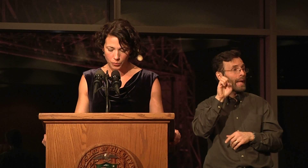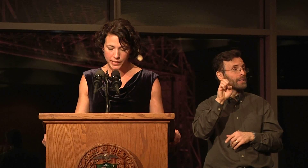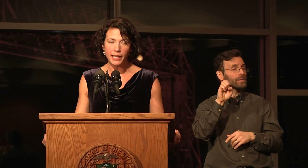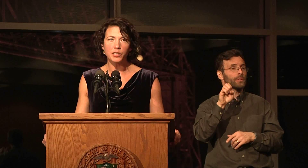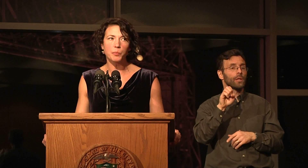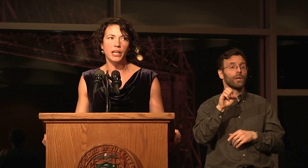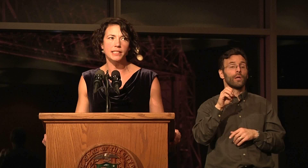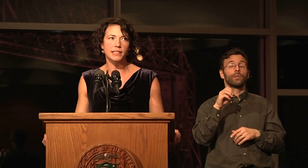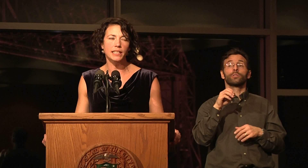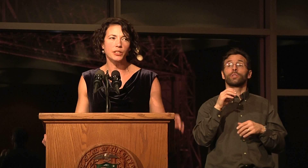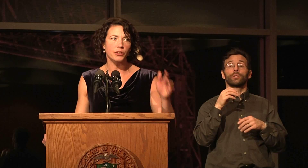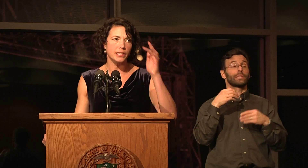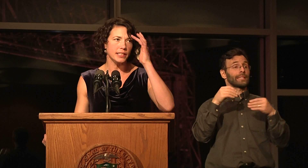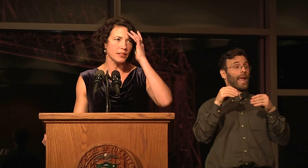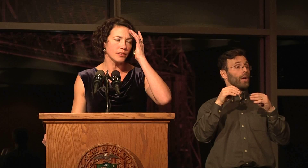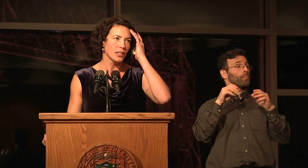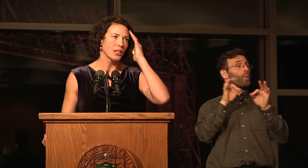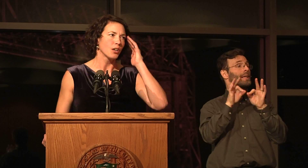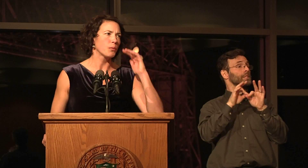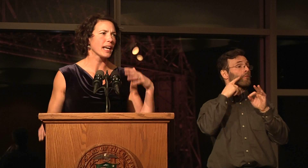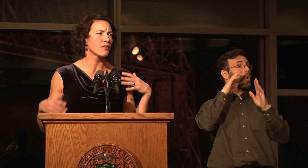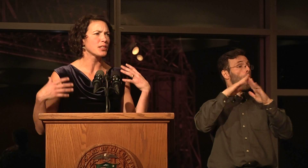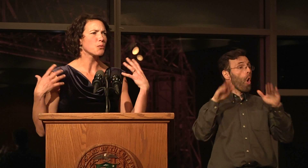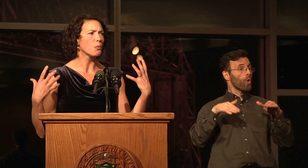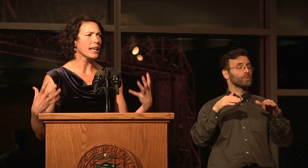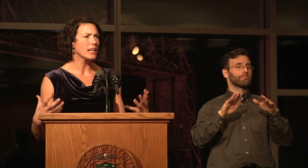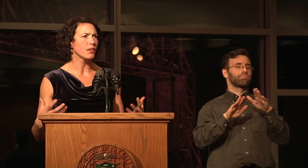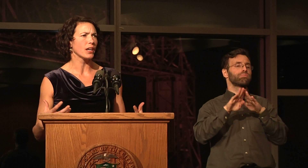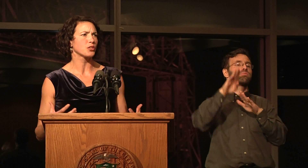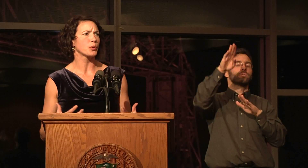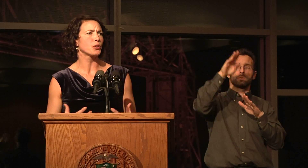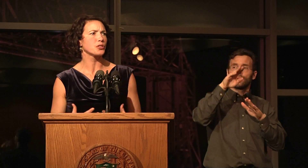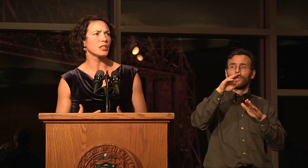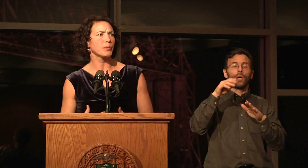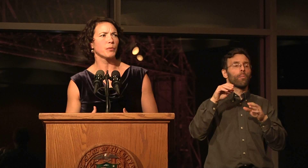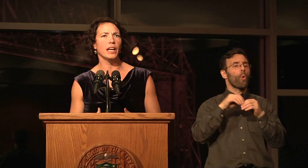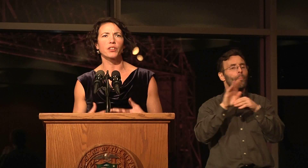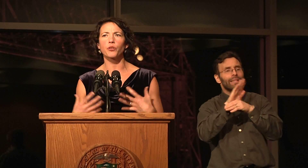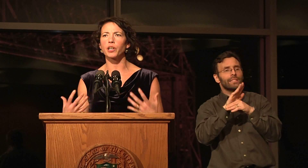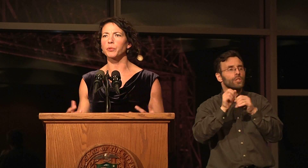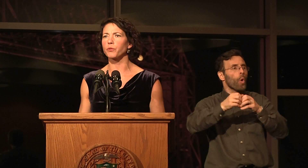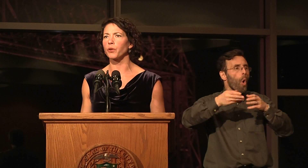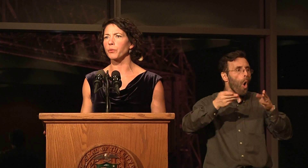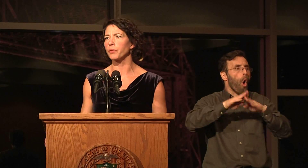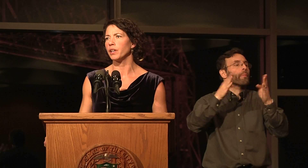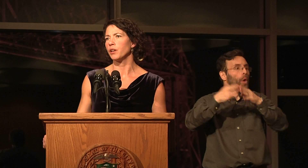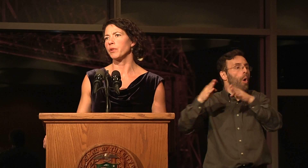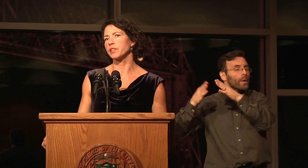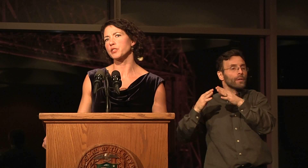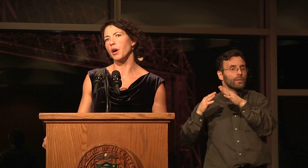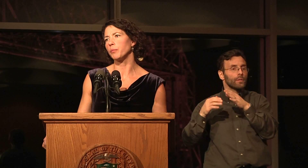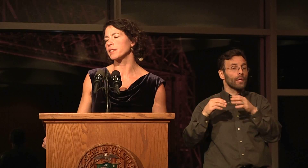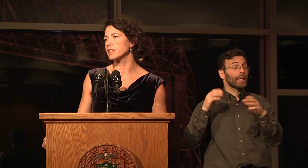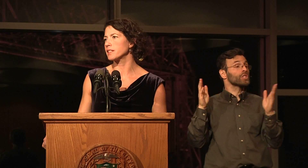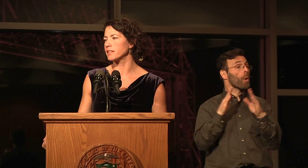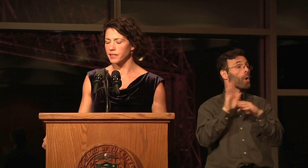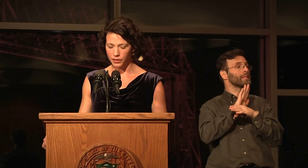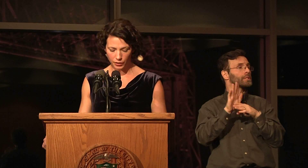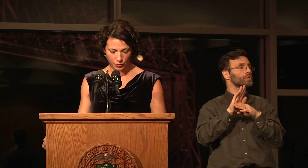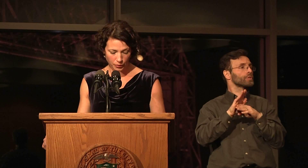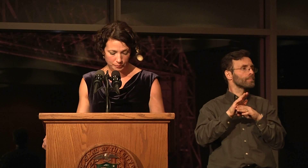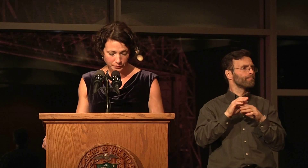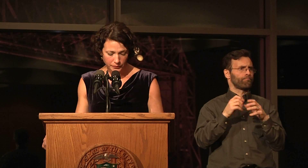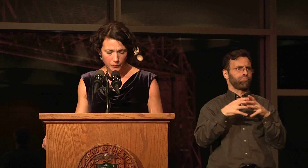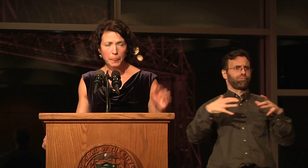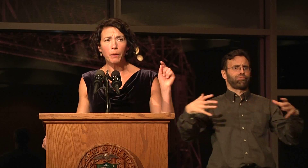median home sales prices increasing. We have this wave of entrepreneurship, and we have incredible growth within small businesses